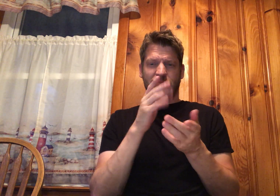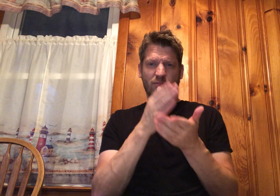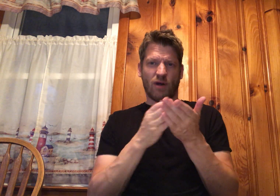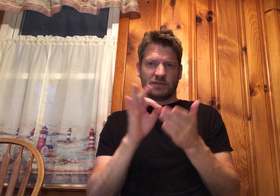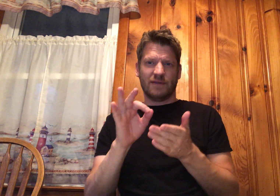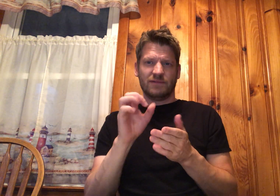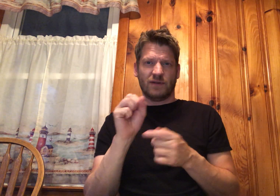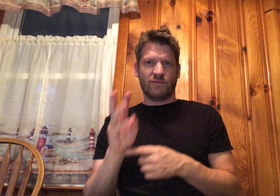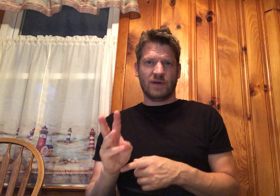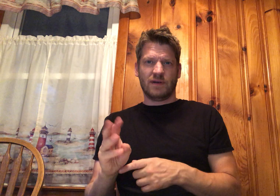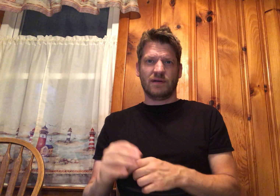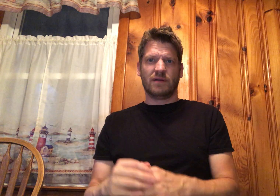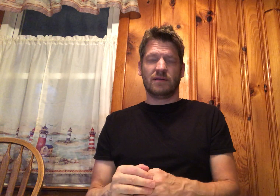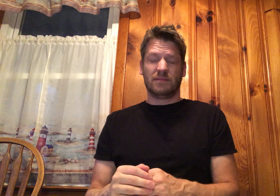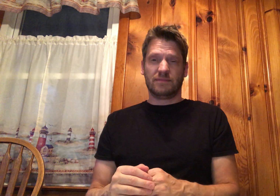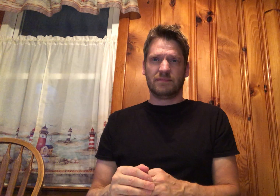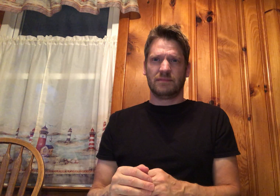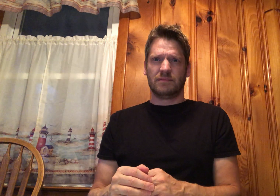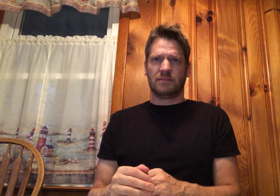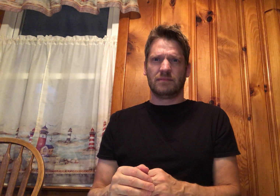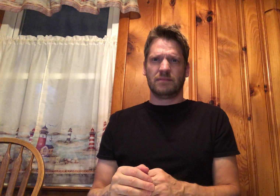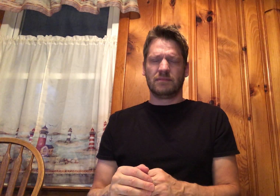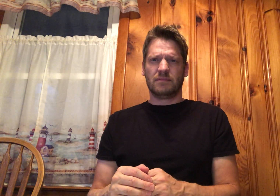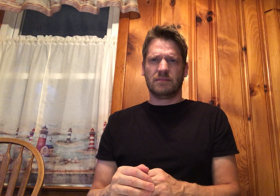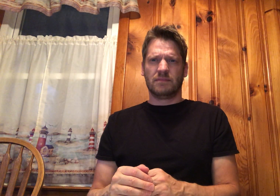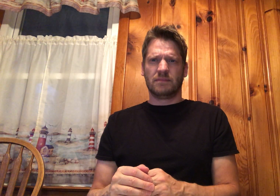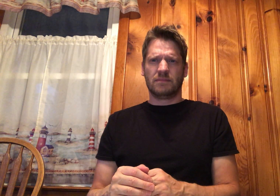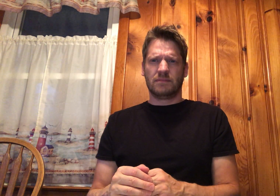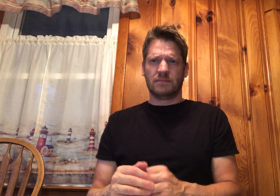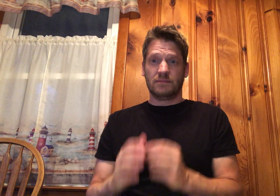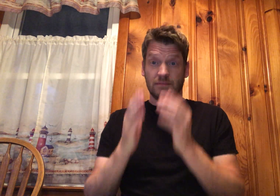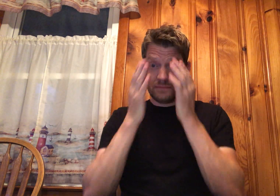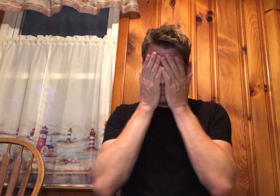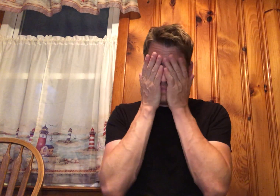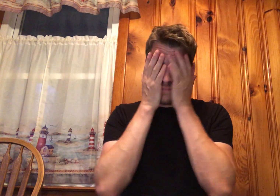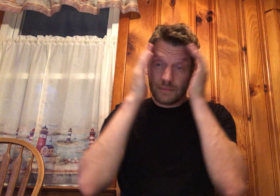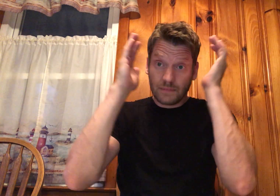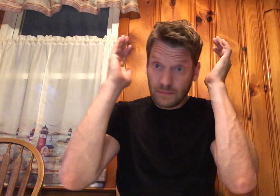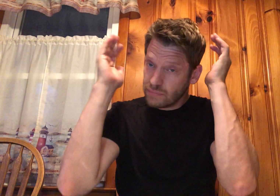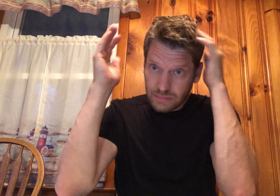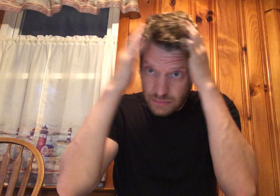engineering and the definition of engineering and the simple characteristics of software. Thank you.